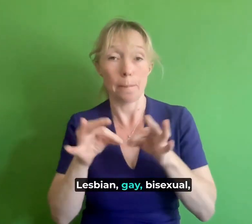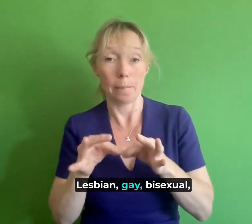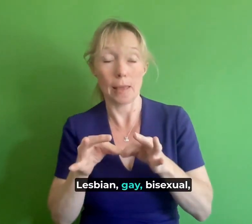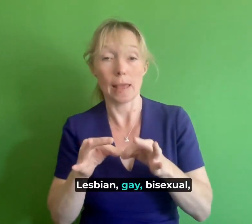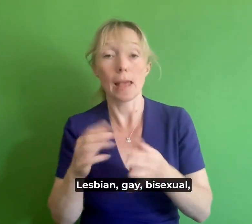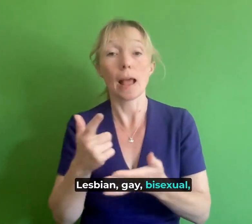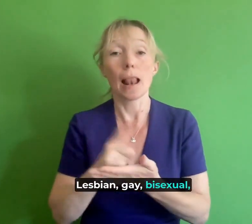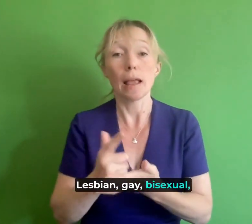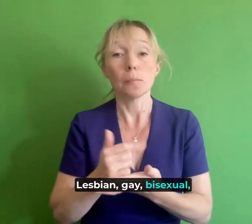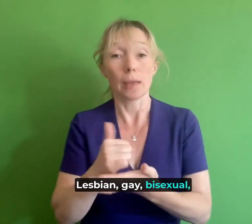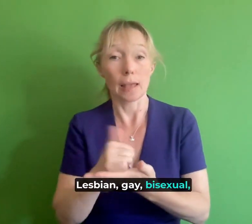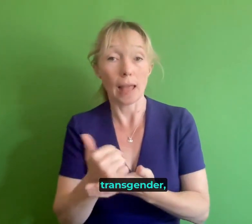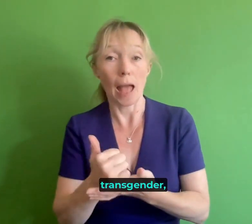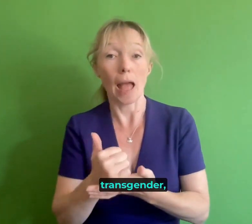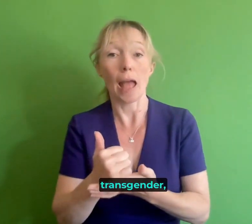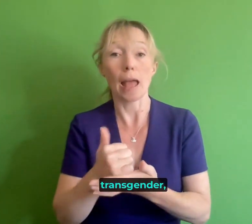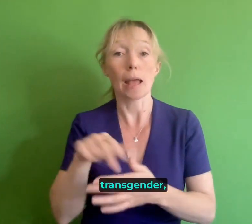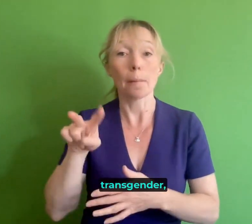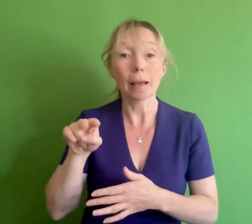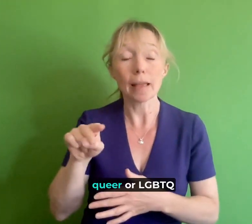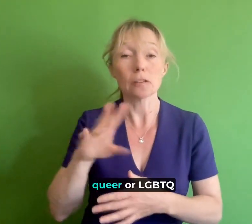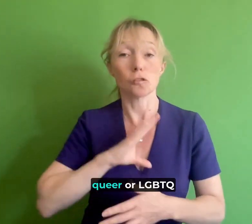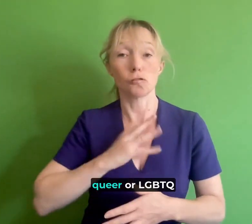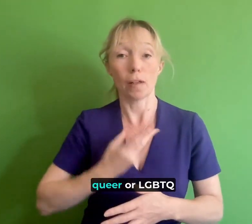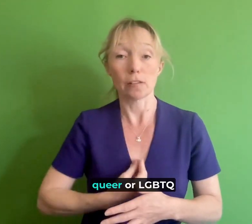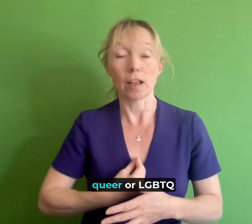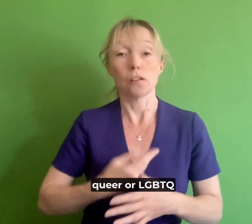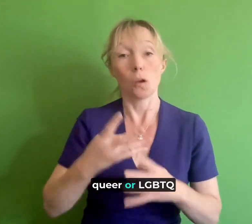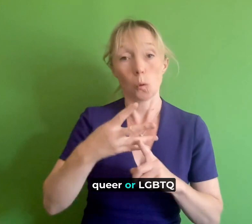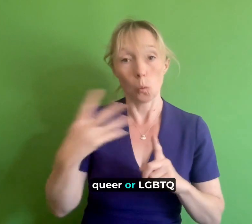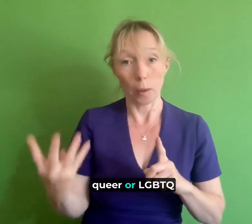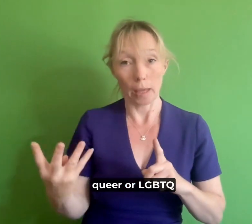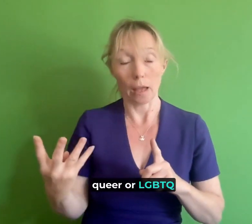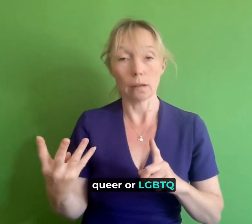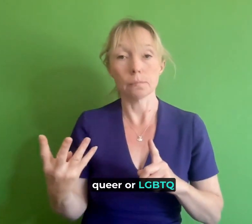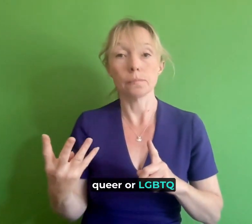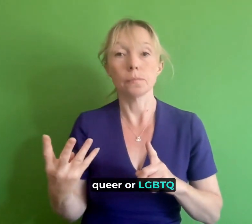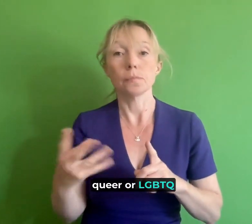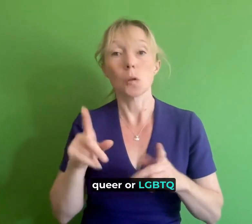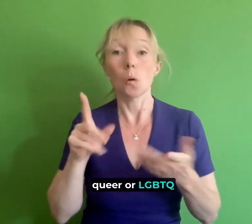gay, bisexual, transgender, queer, or LGBTQ.